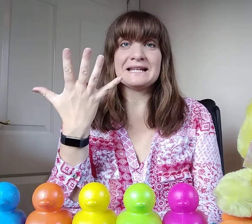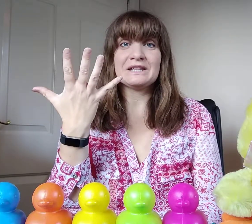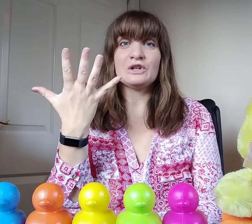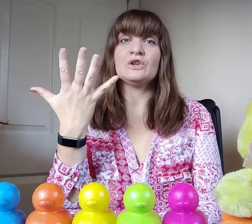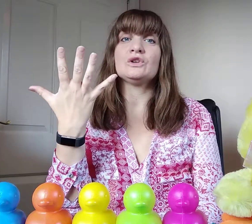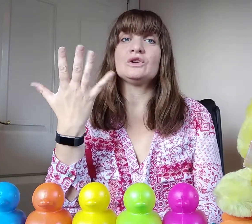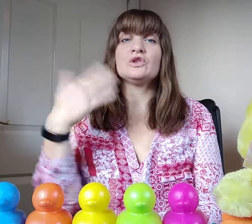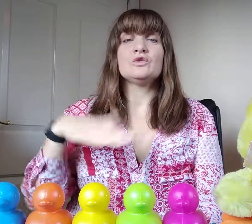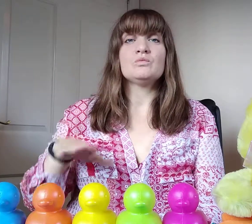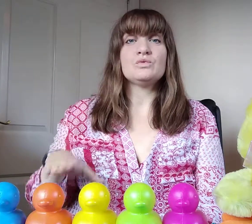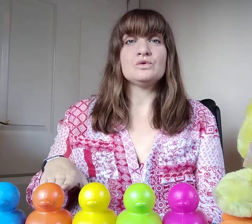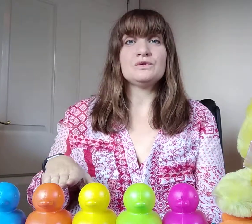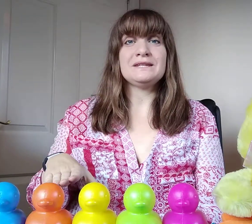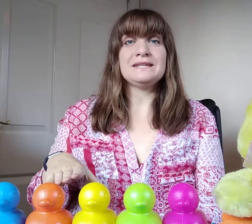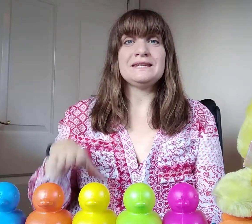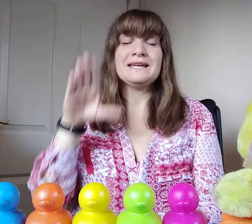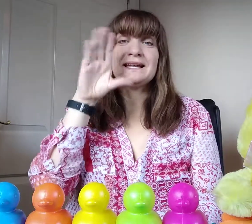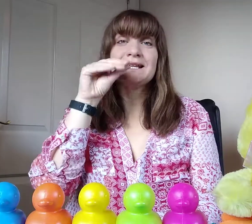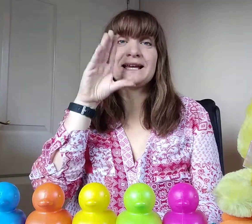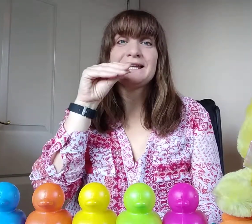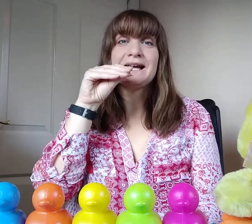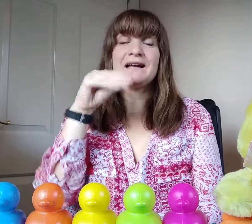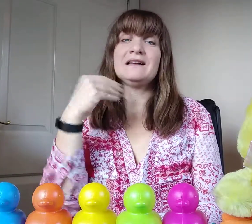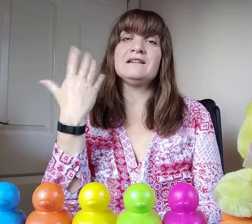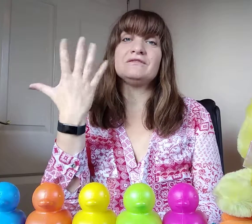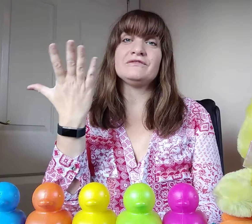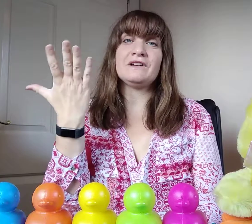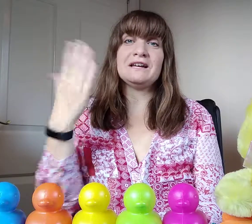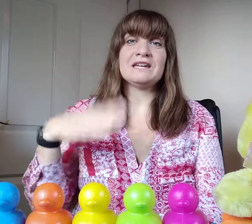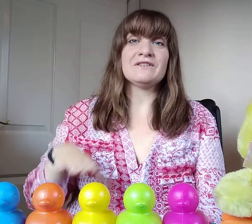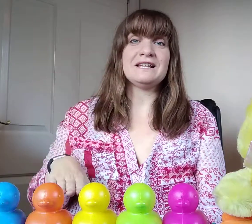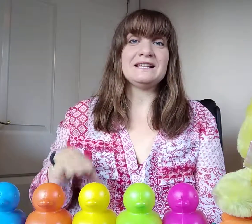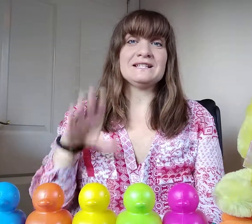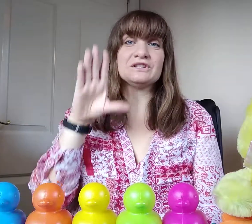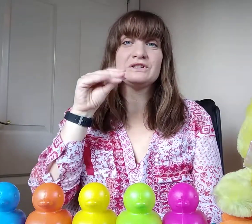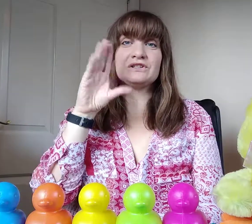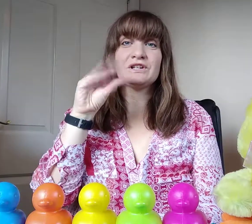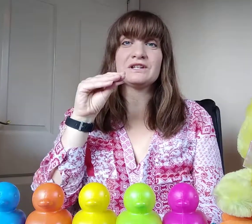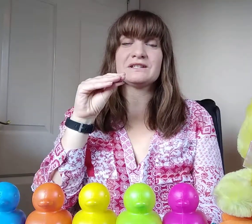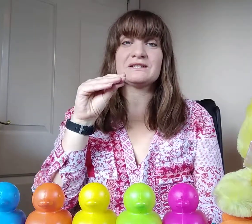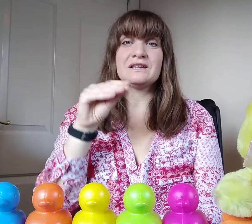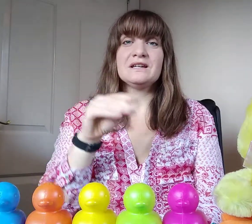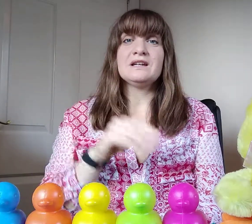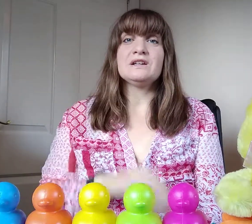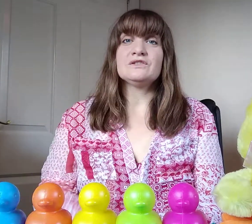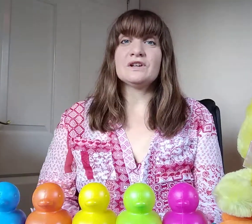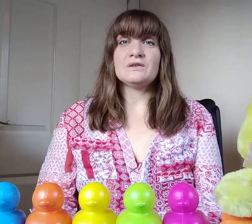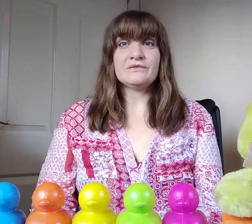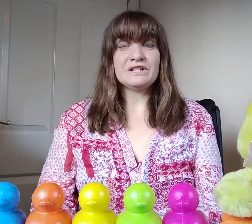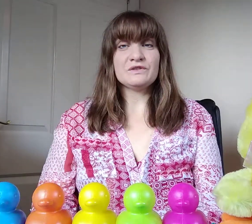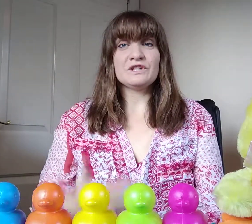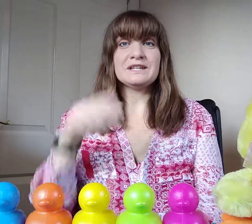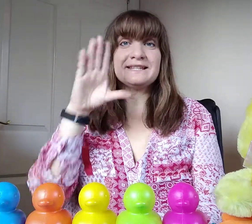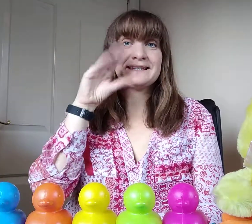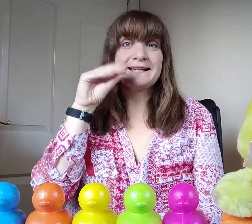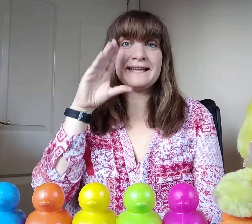Cinq, petits, canards, 5 little ducks. So the French for duck is